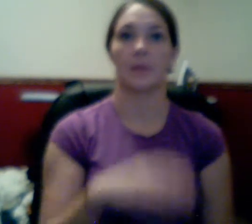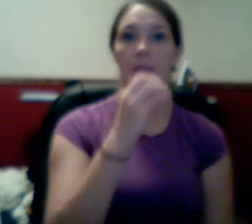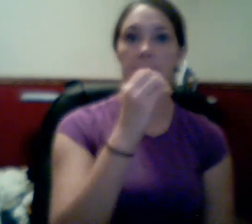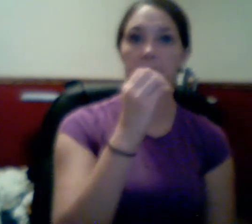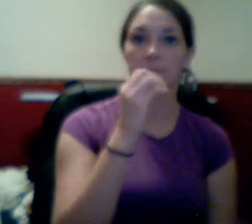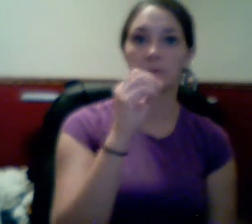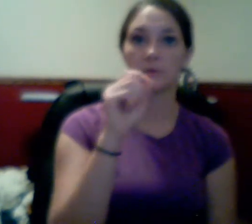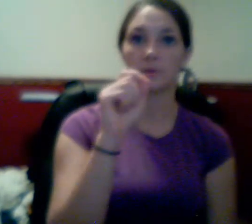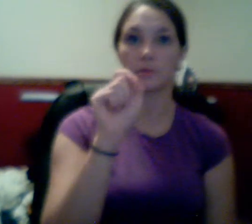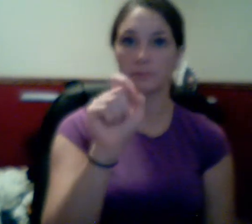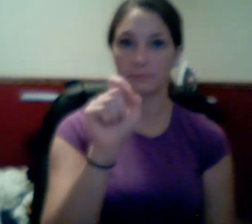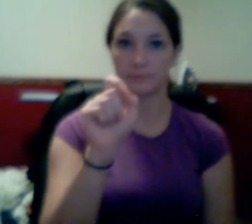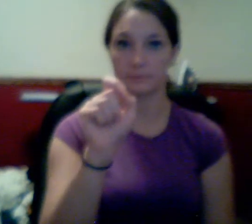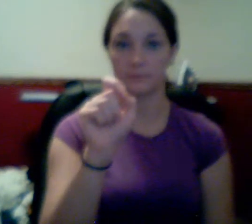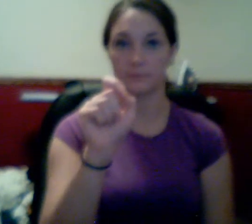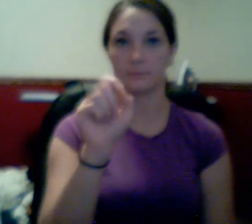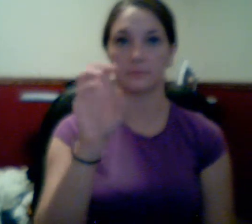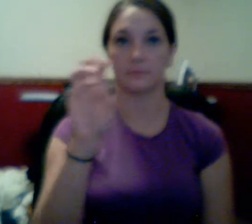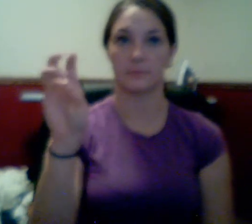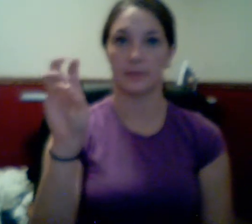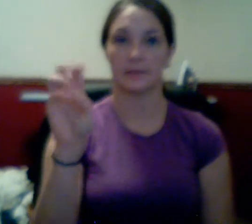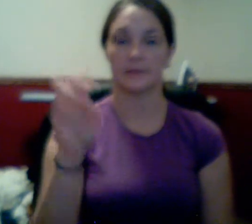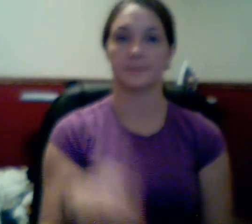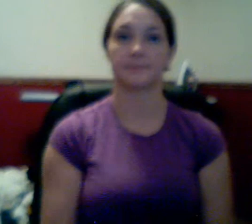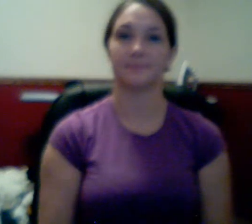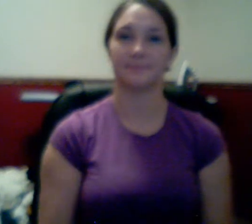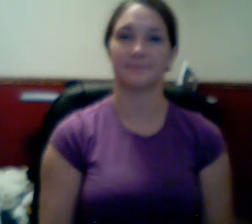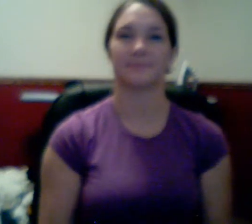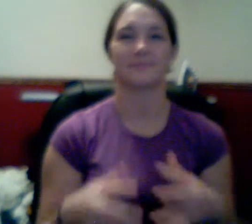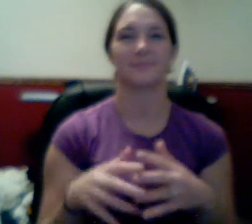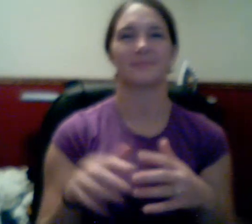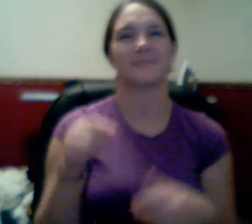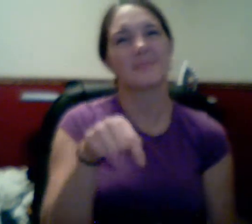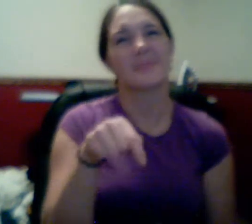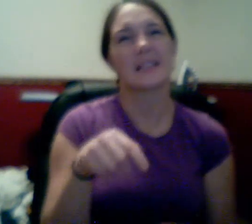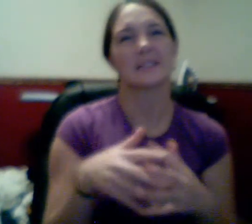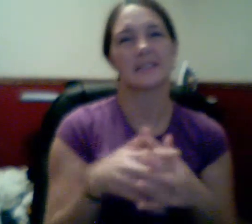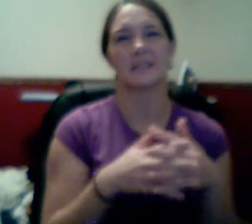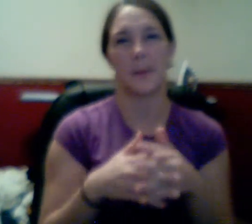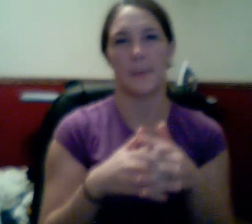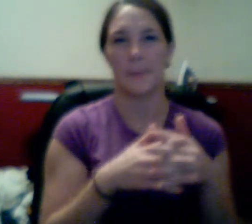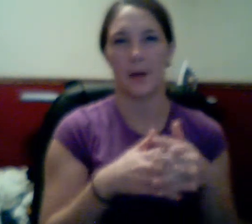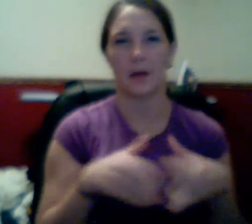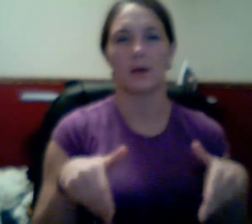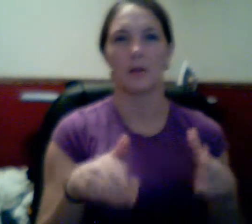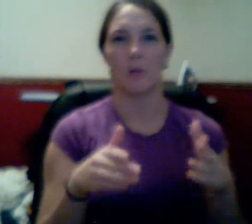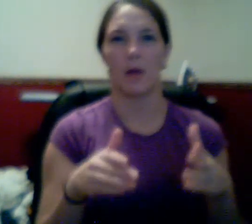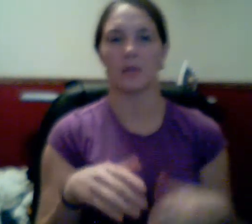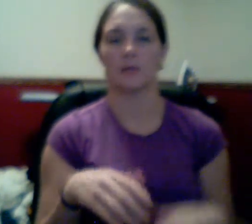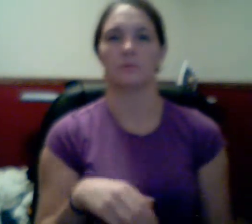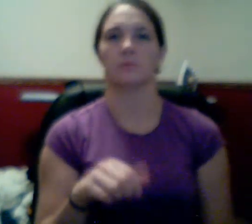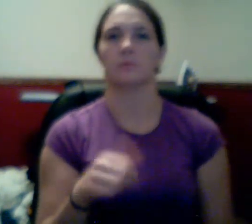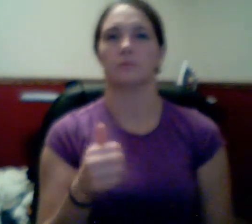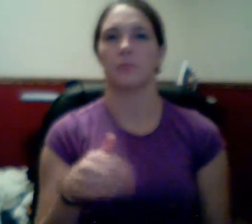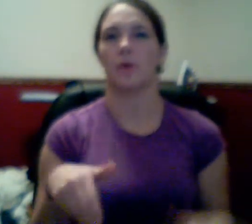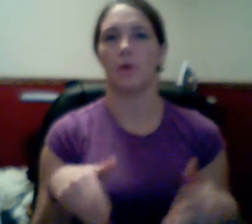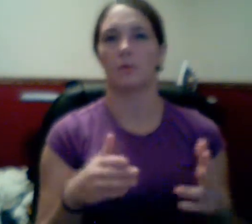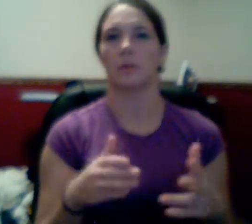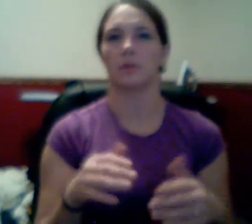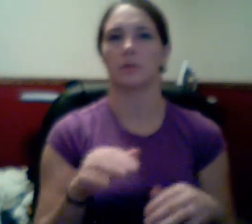the American way of doing division. There's also European or Latin American way of doing long division. We'll probably say that for